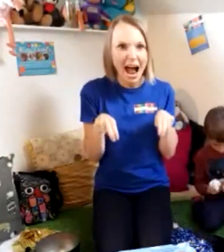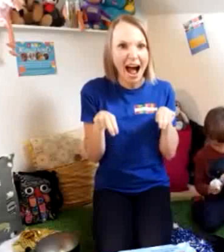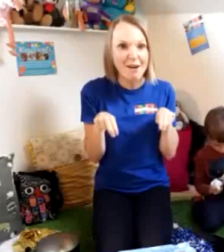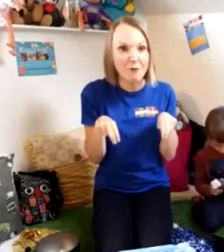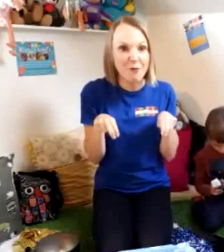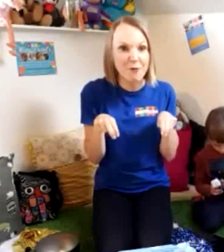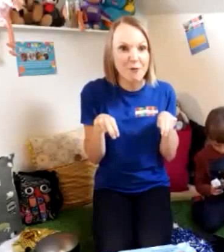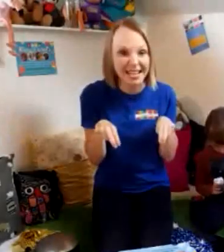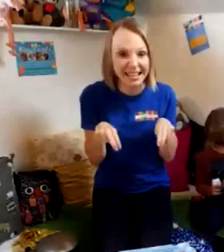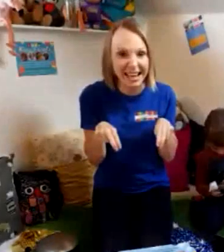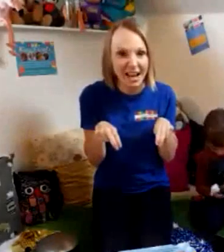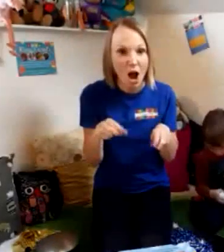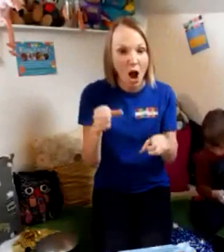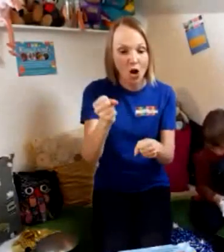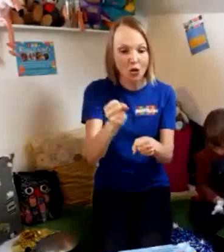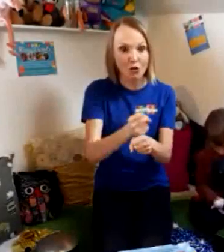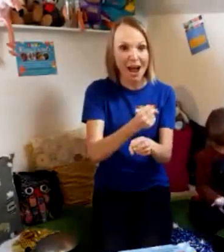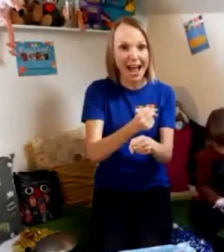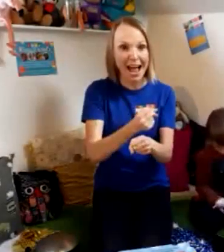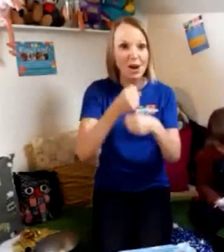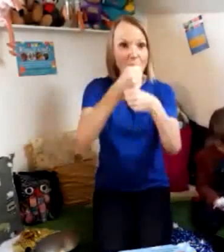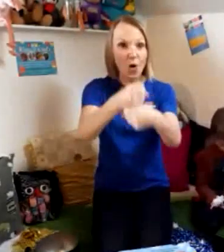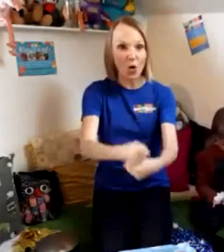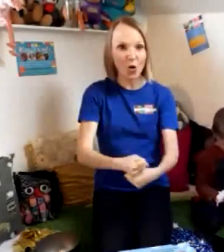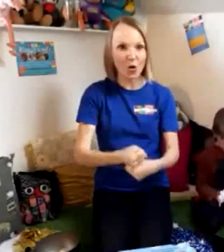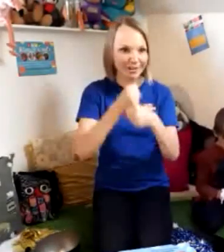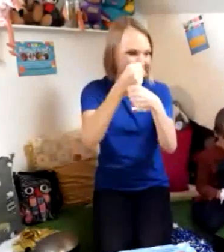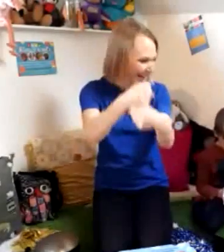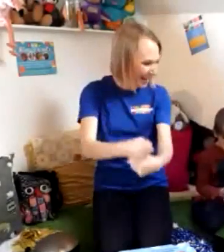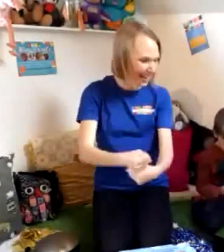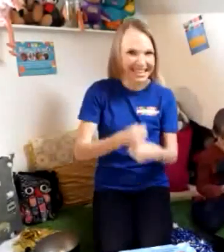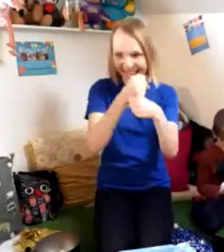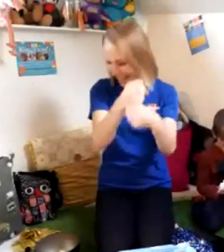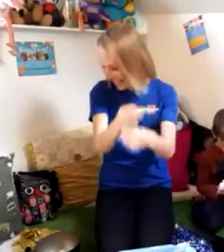And finally, a grey horsey.